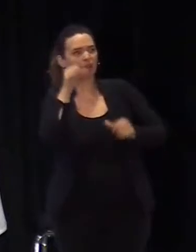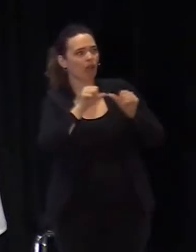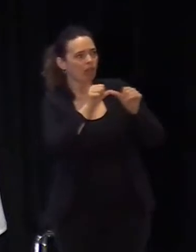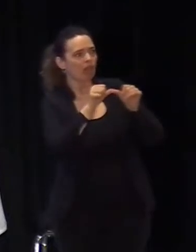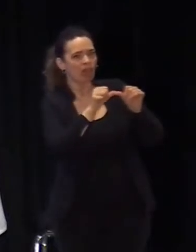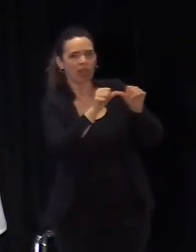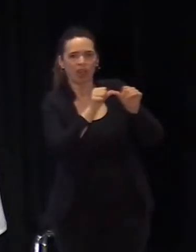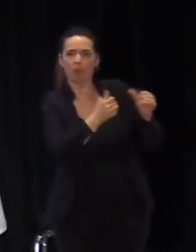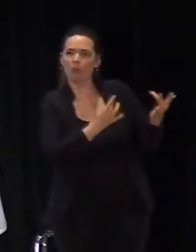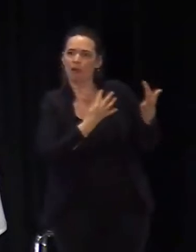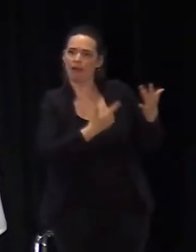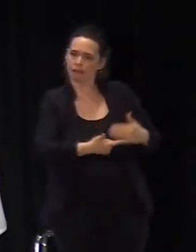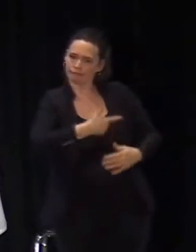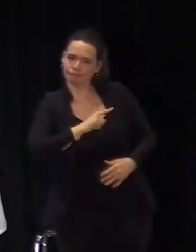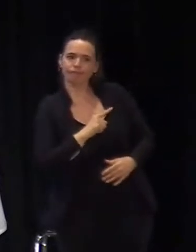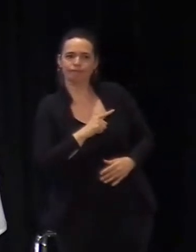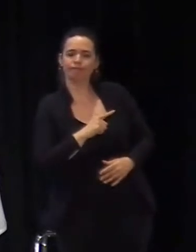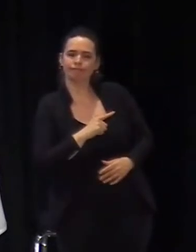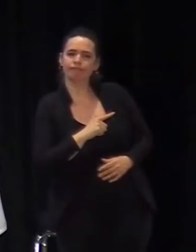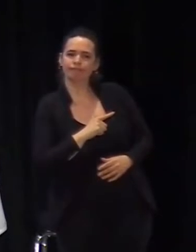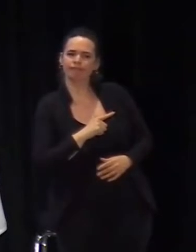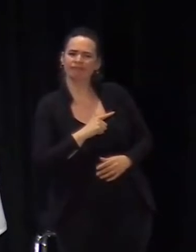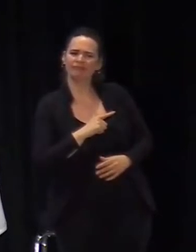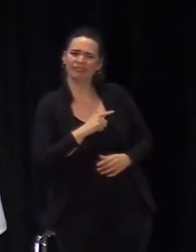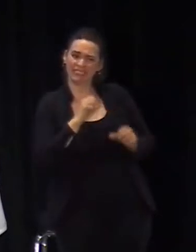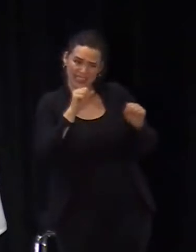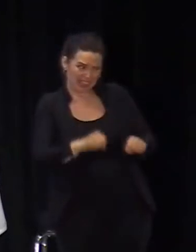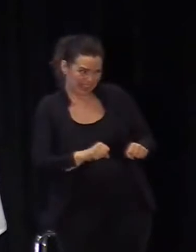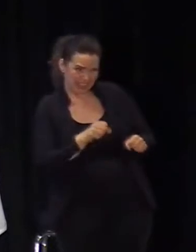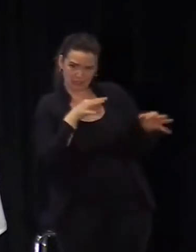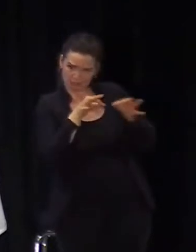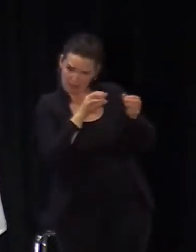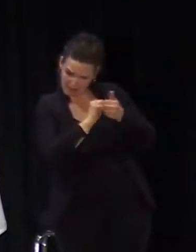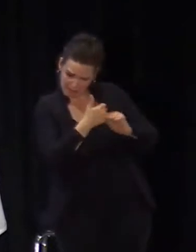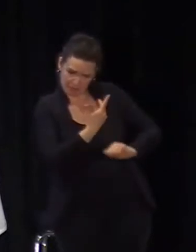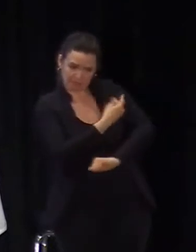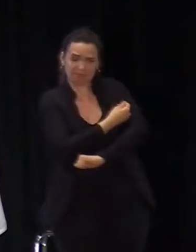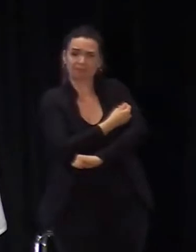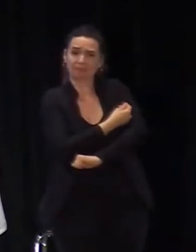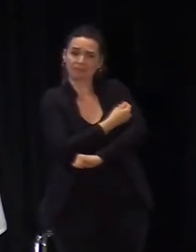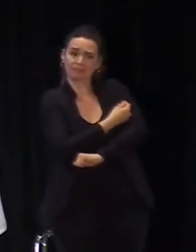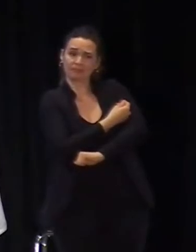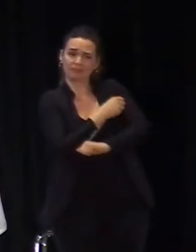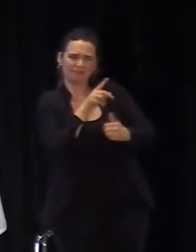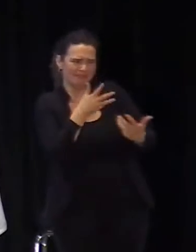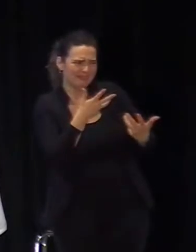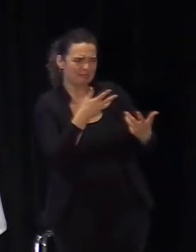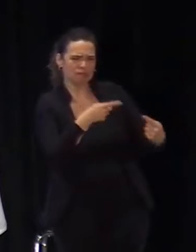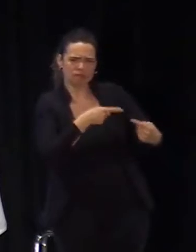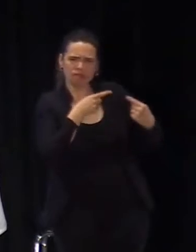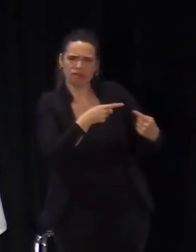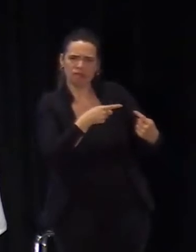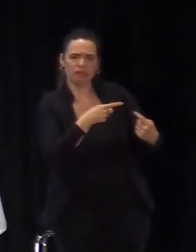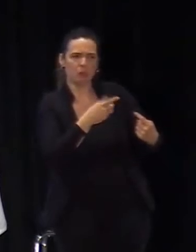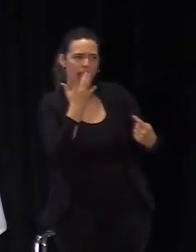also what challenge that huge expansion of eligibility does for the county's vaccine operation.